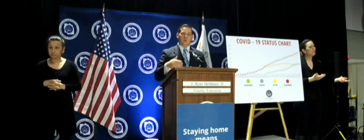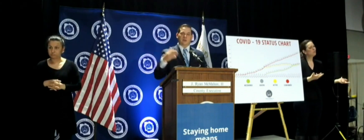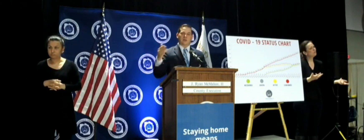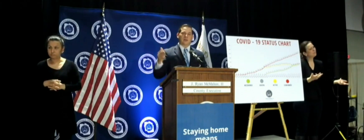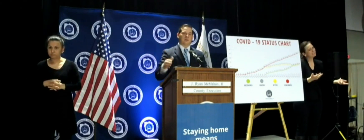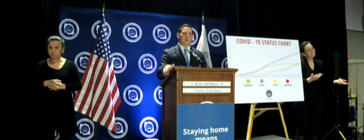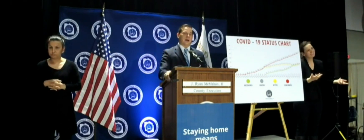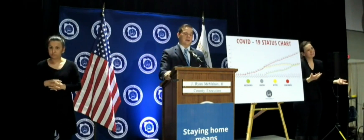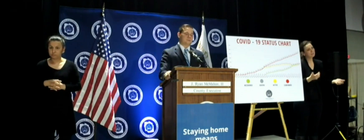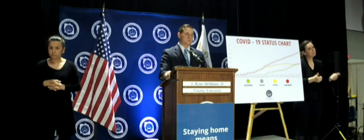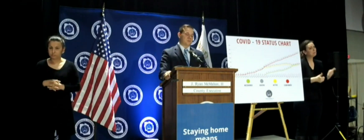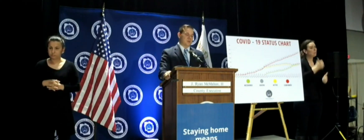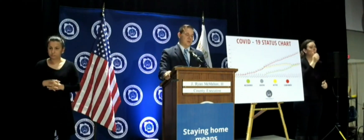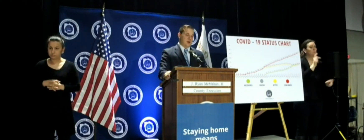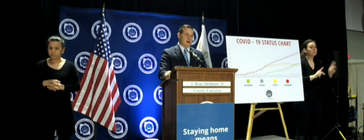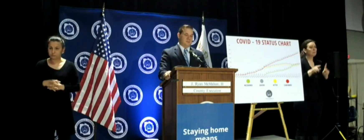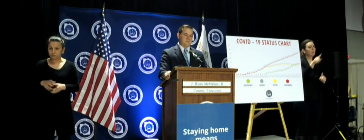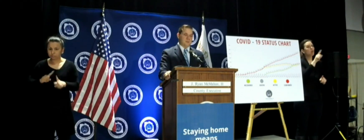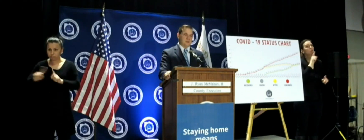do the right thing and comply.